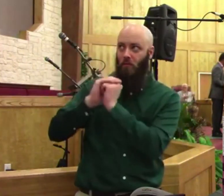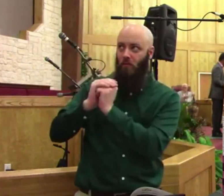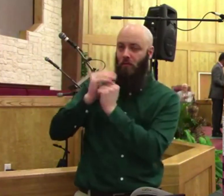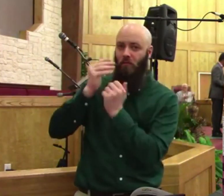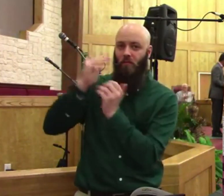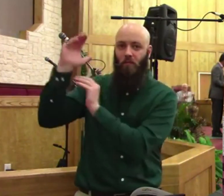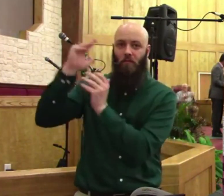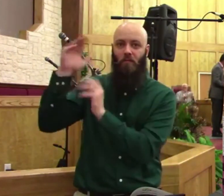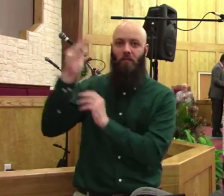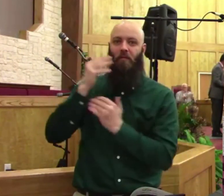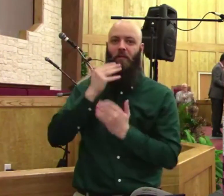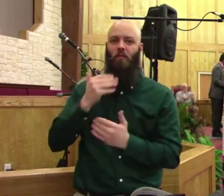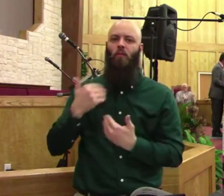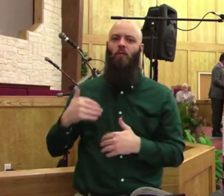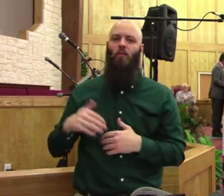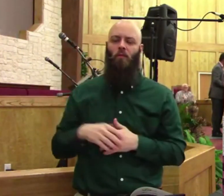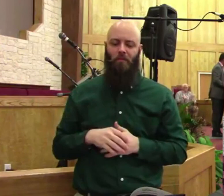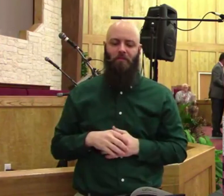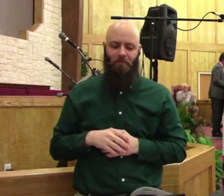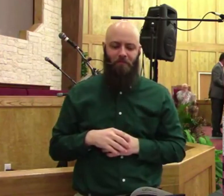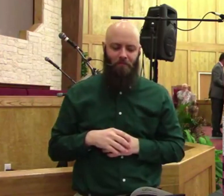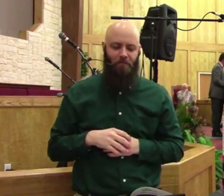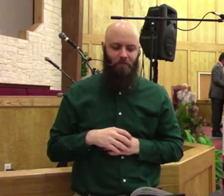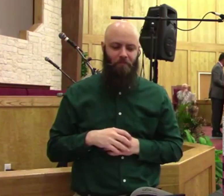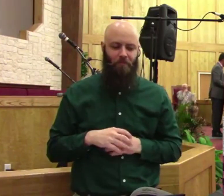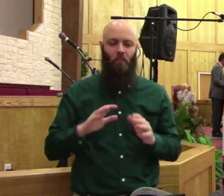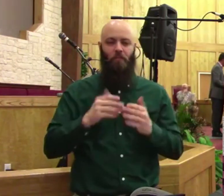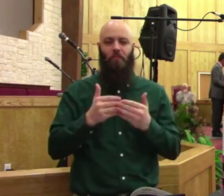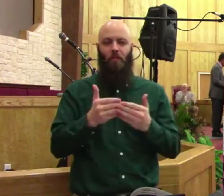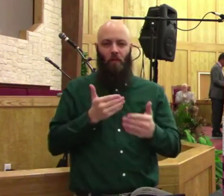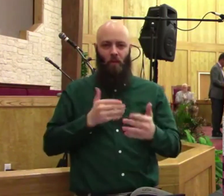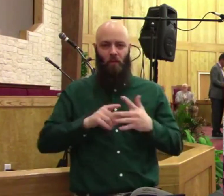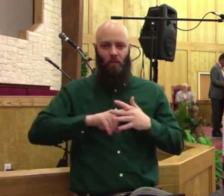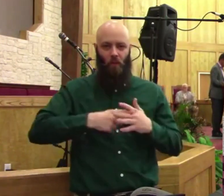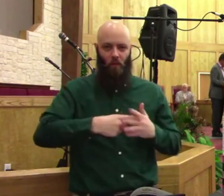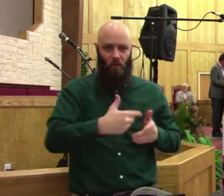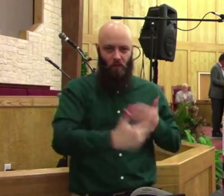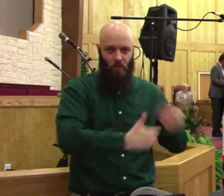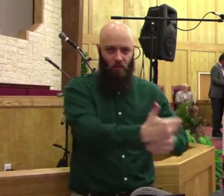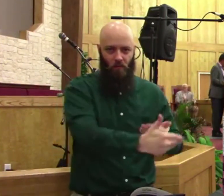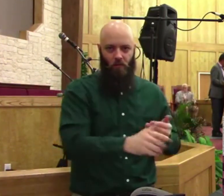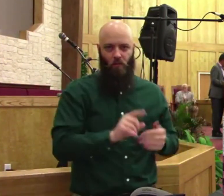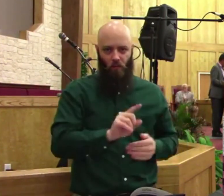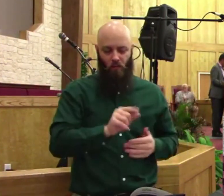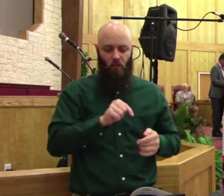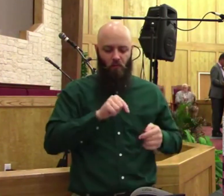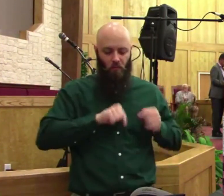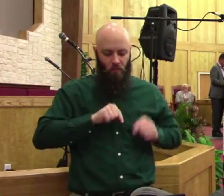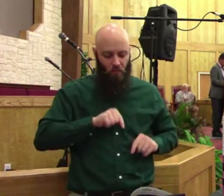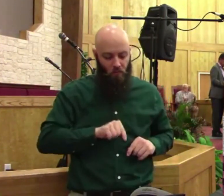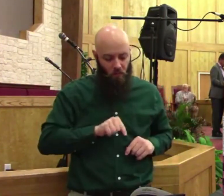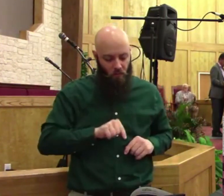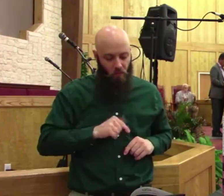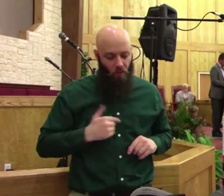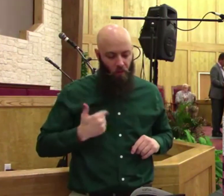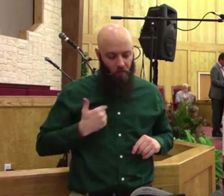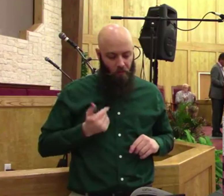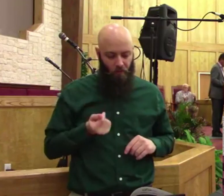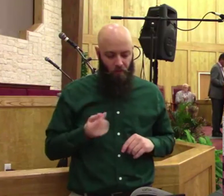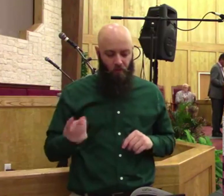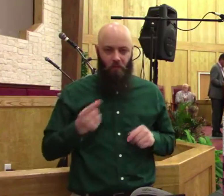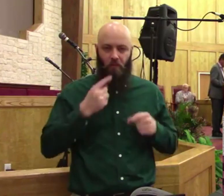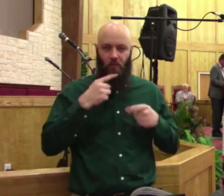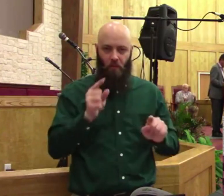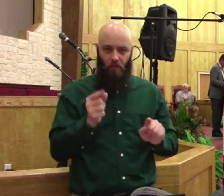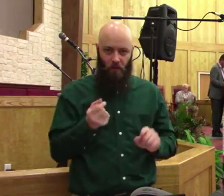So before we proceed with our worship, we have a couple of